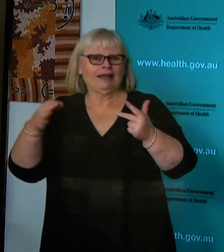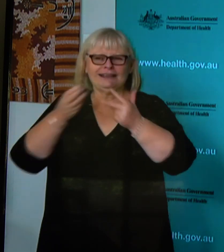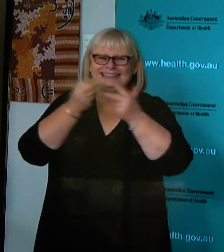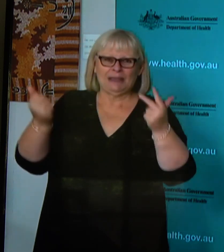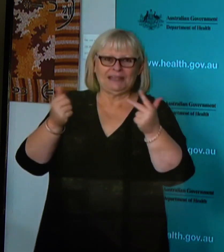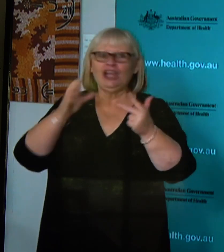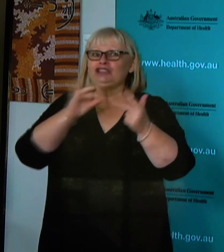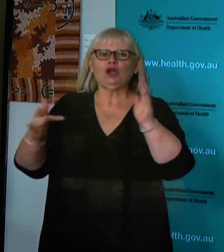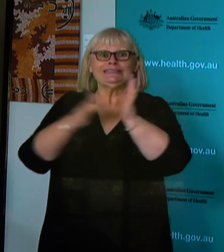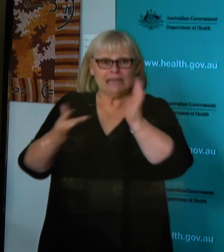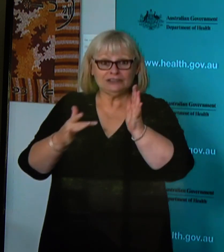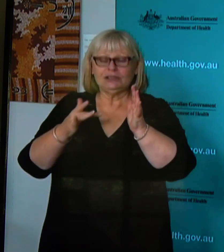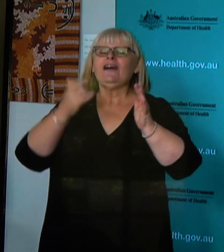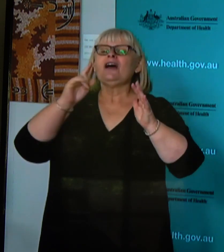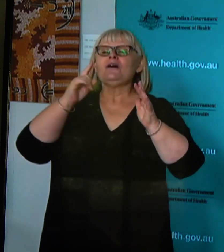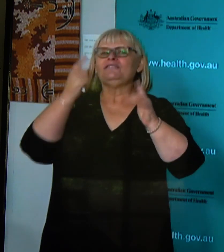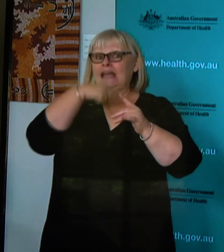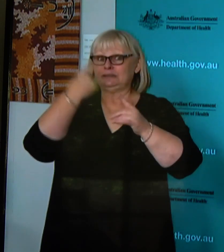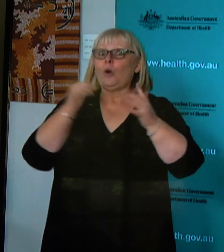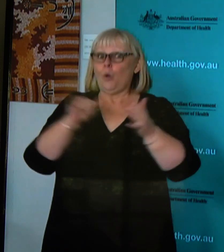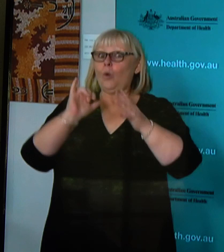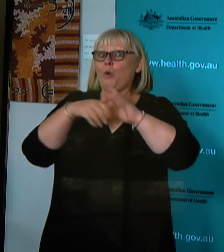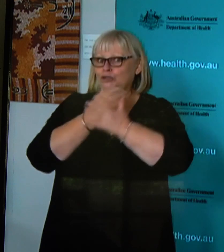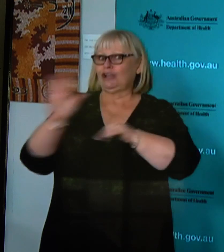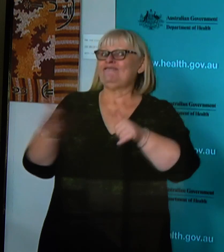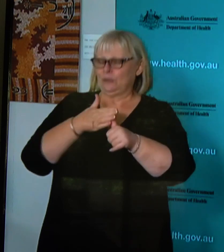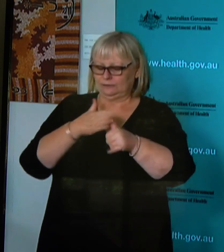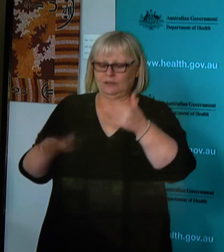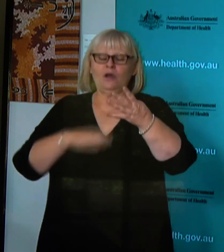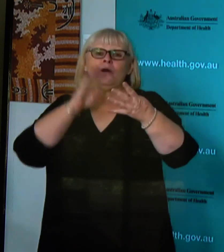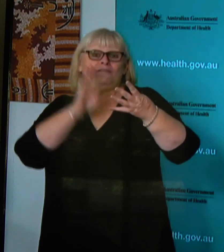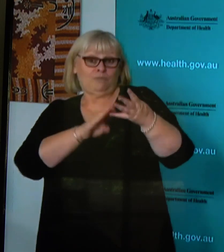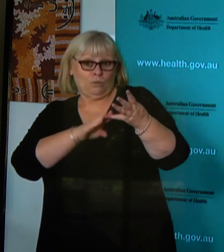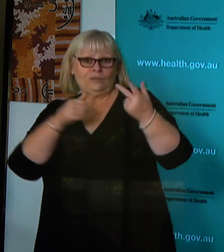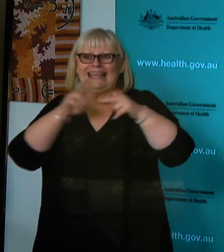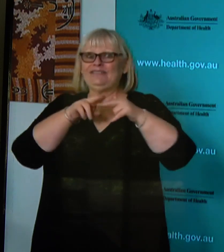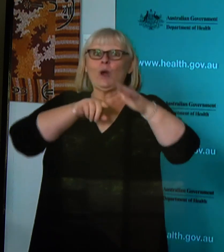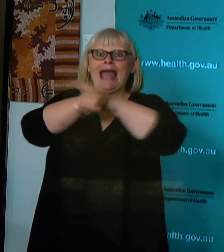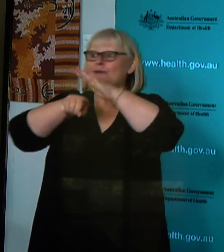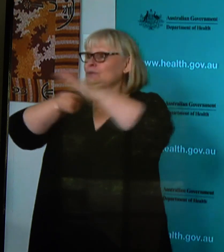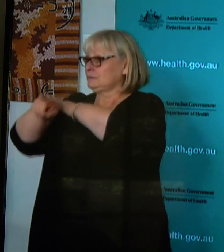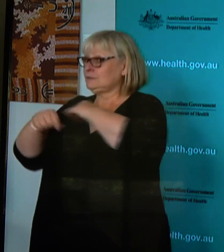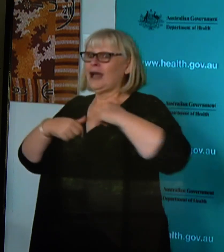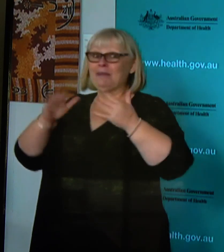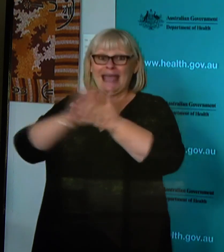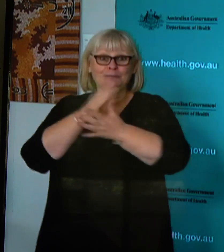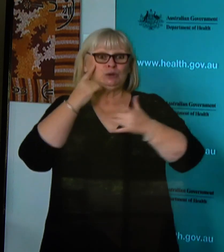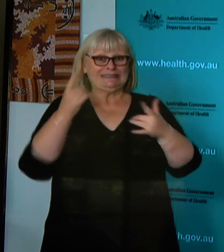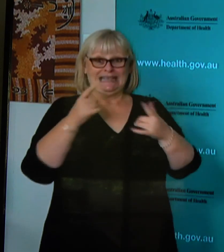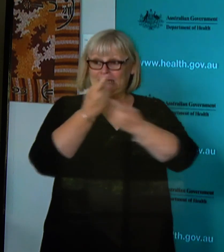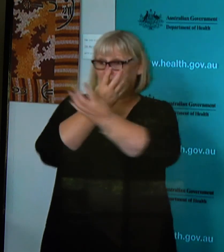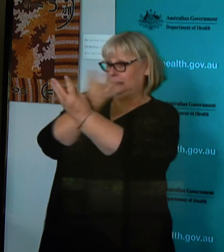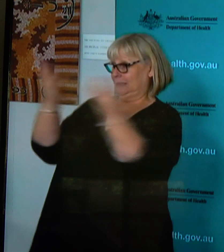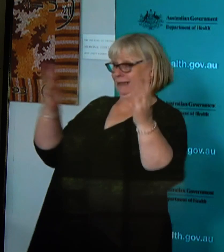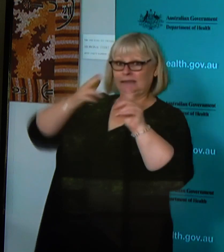your face, wash your hands first. That's 3. The fourth one, if you are out, and I'm very glad to see the press